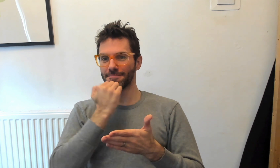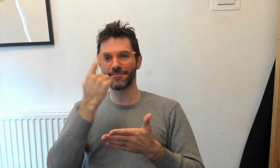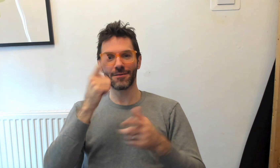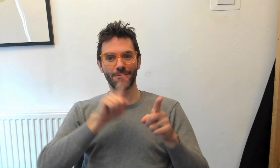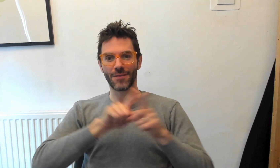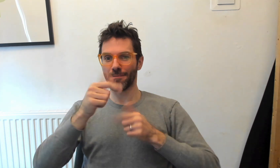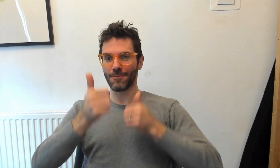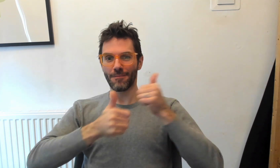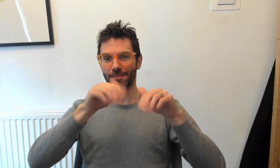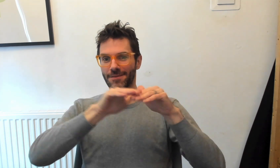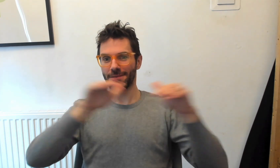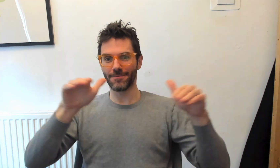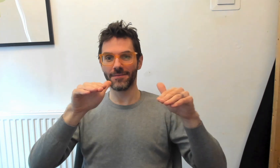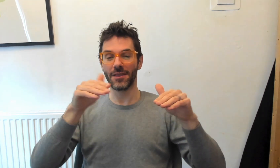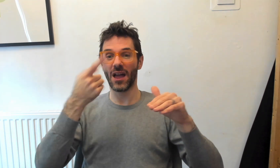the number one most popular platform